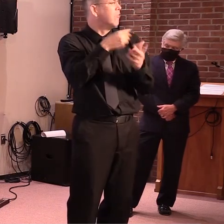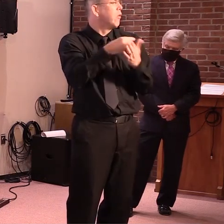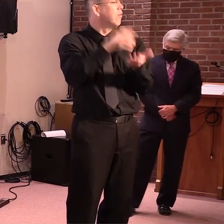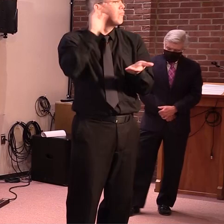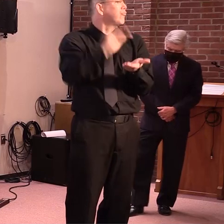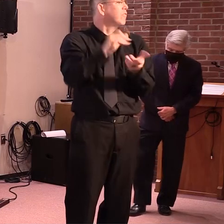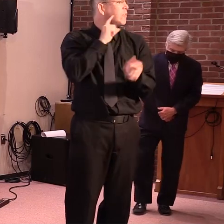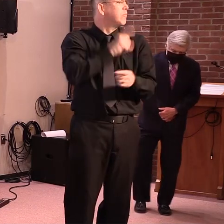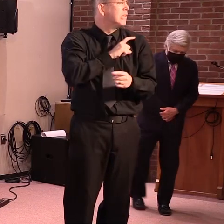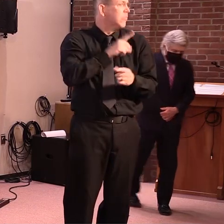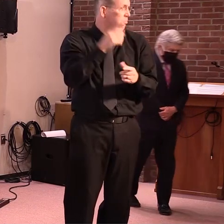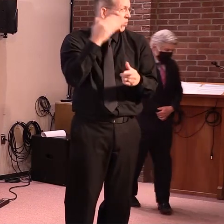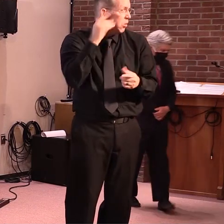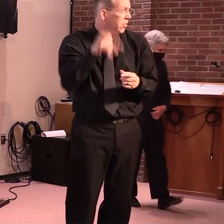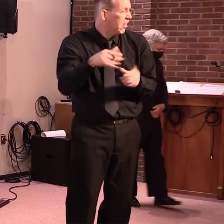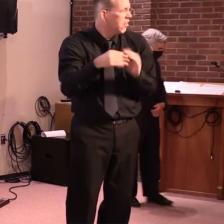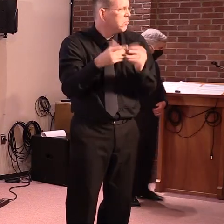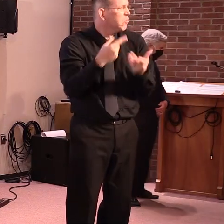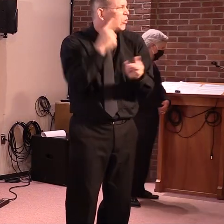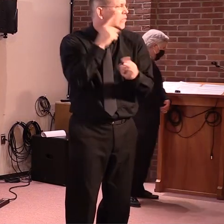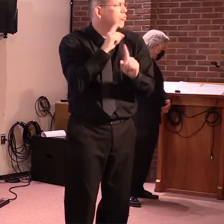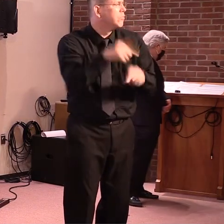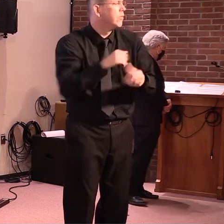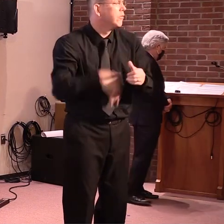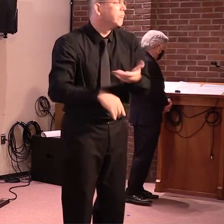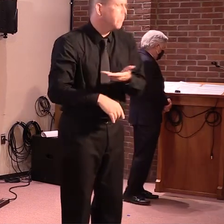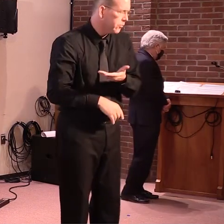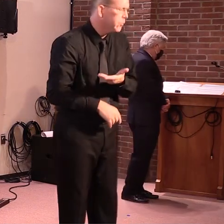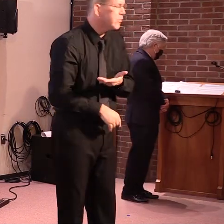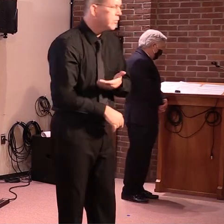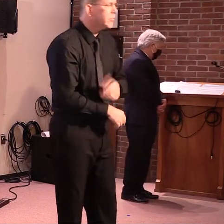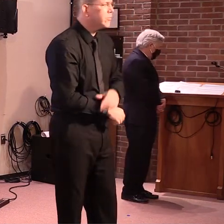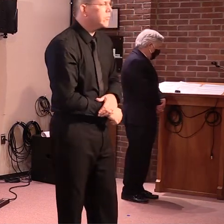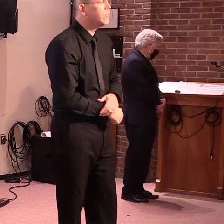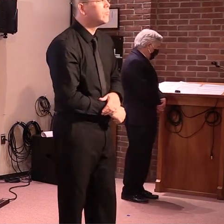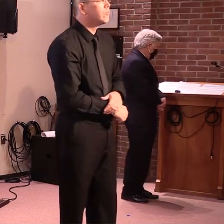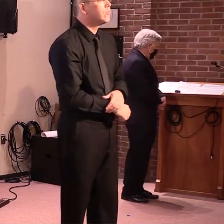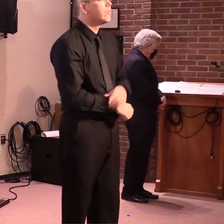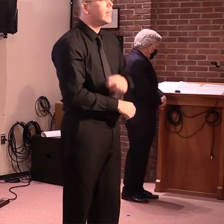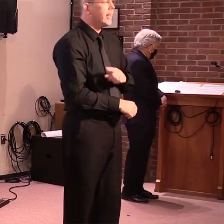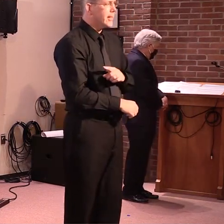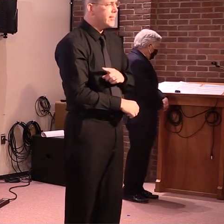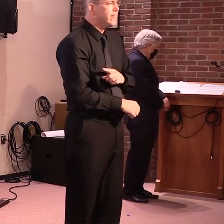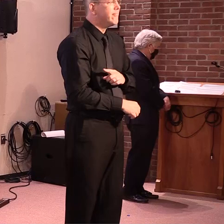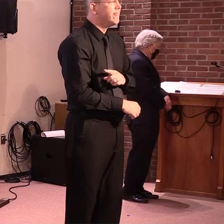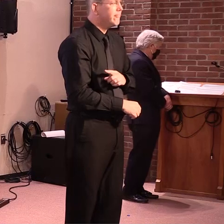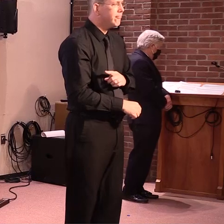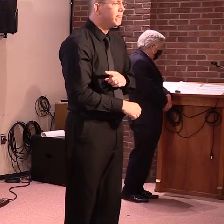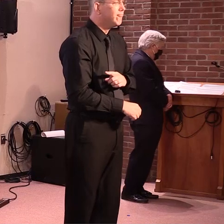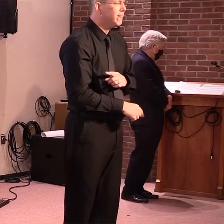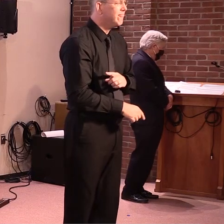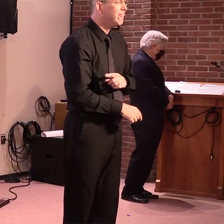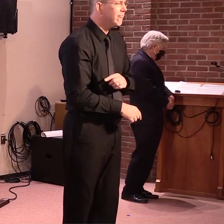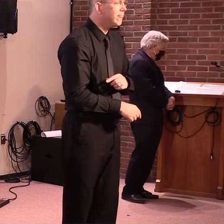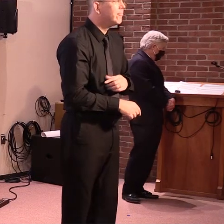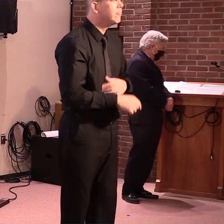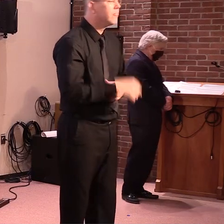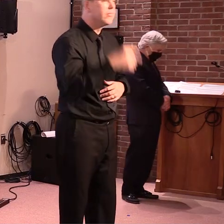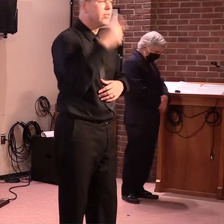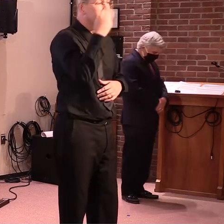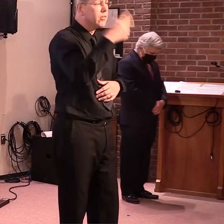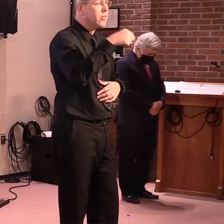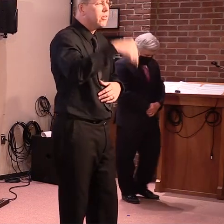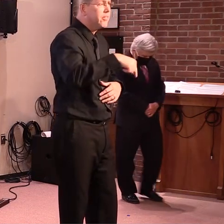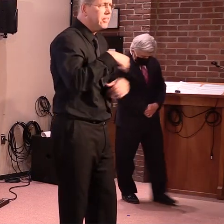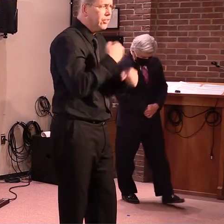budget this year alone, we talked about after-school programs, early care and learning,